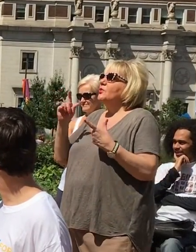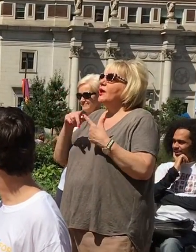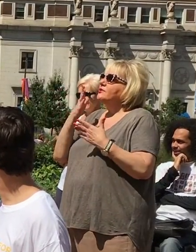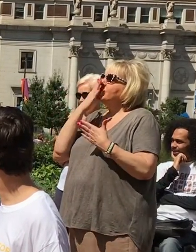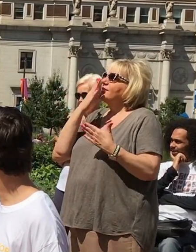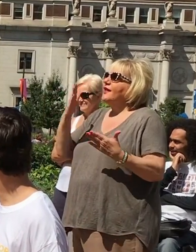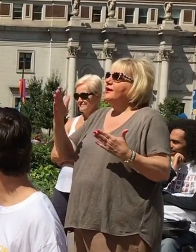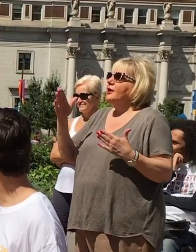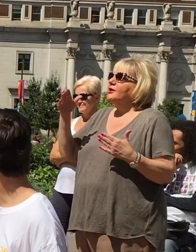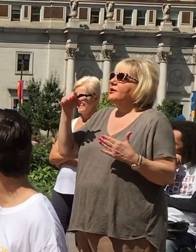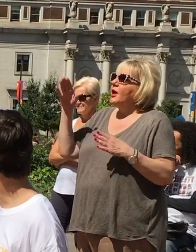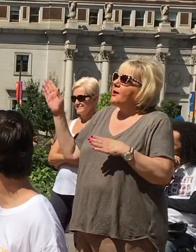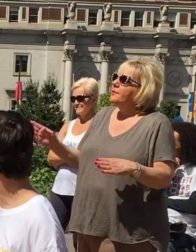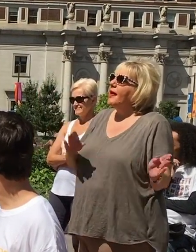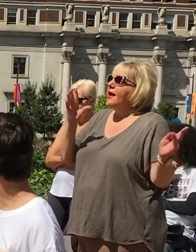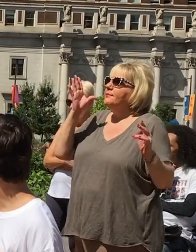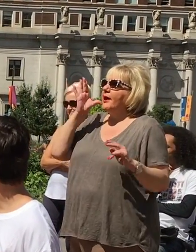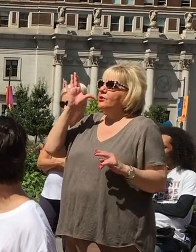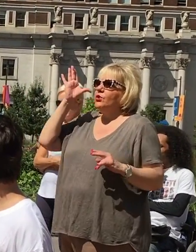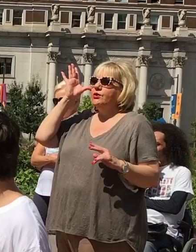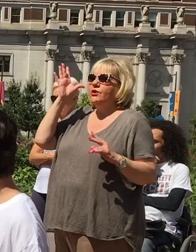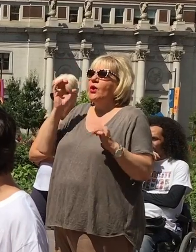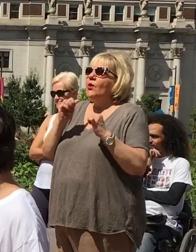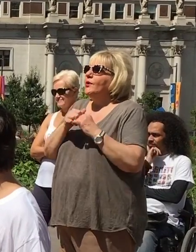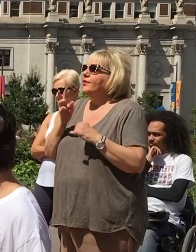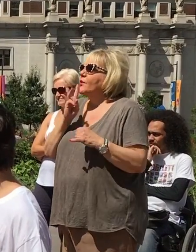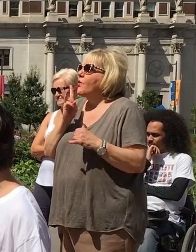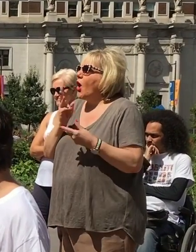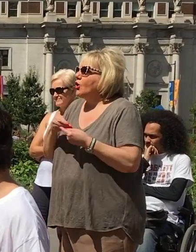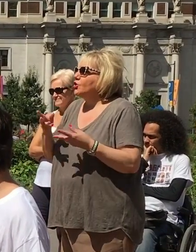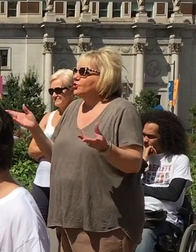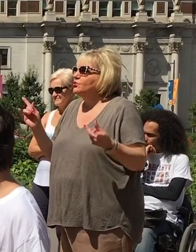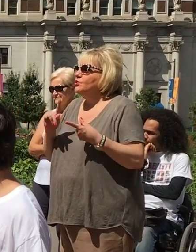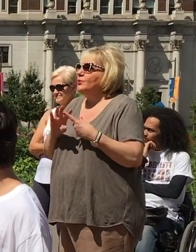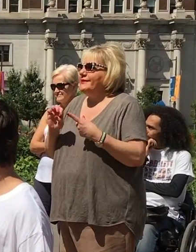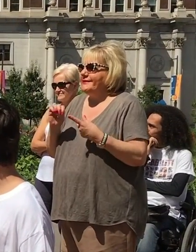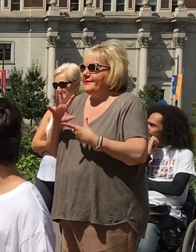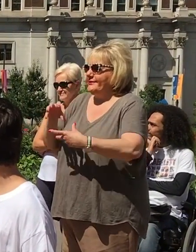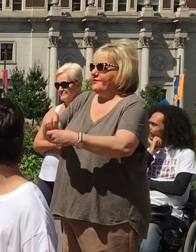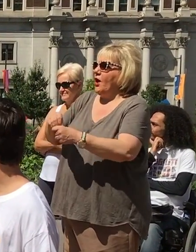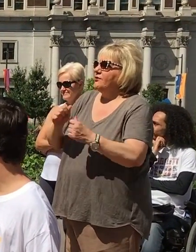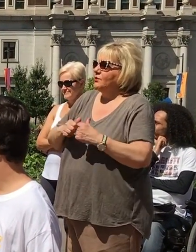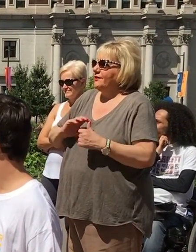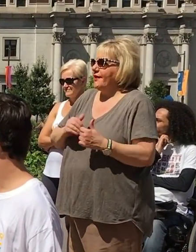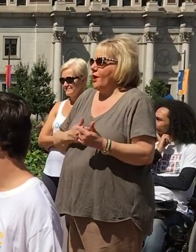Planned Parenthood for providing us with waters and being a part of this event.